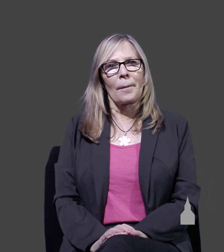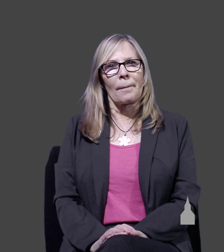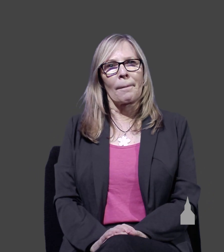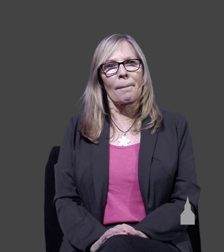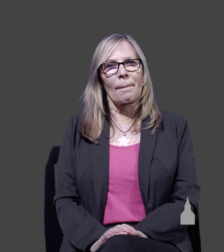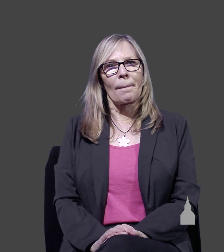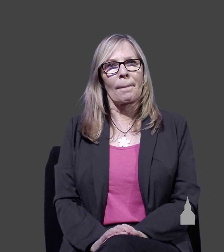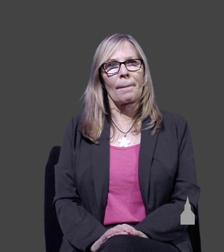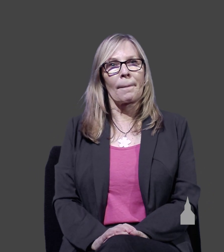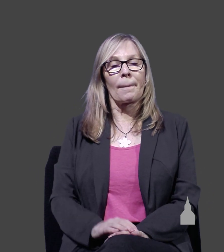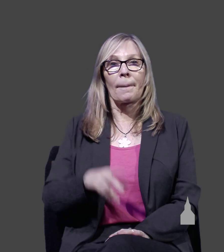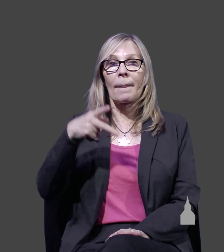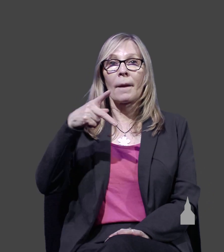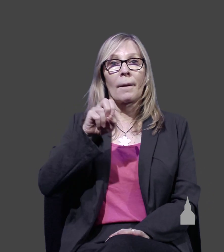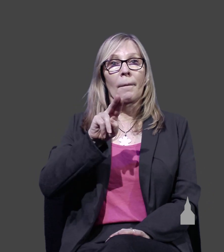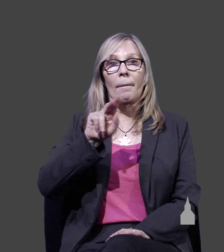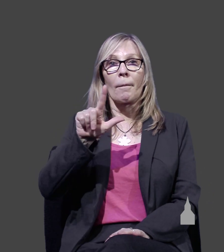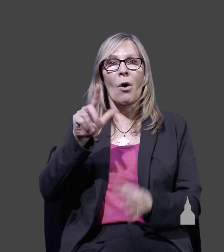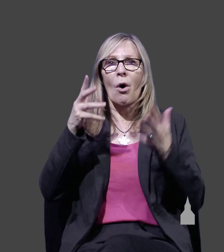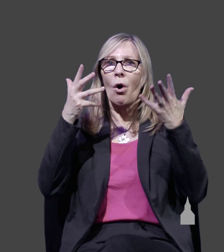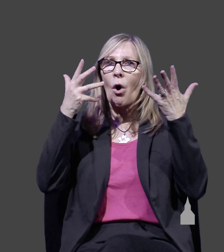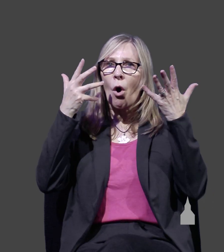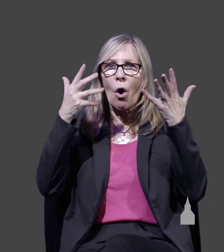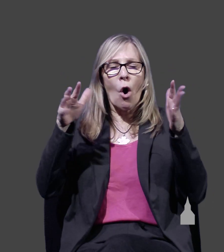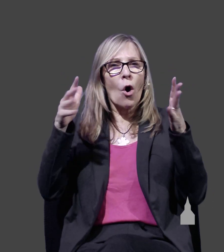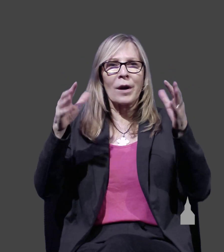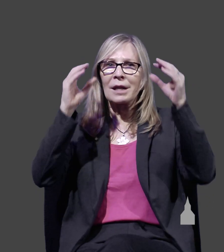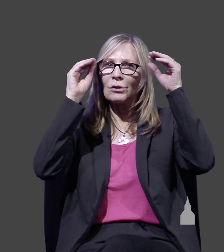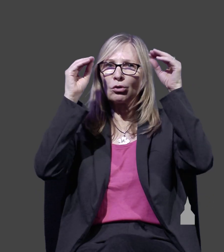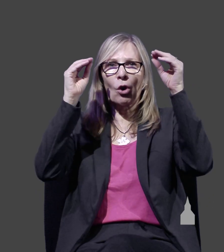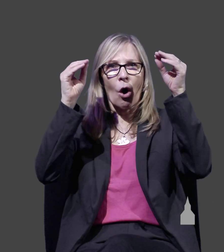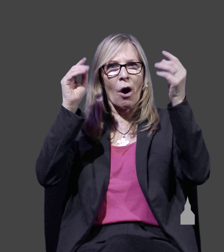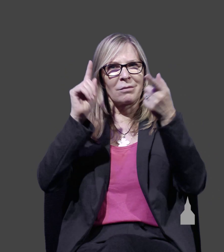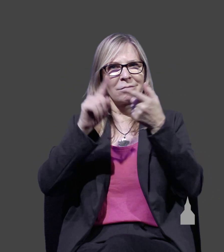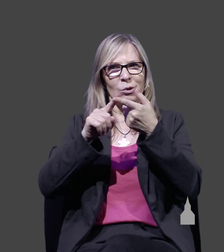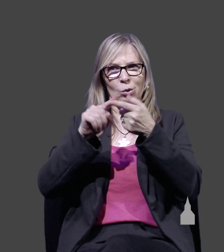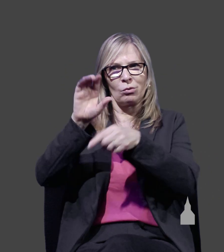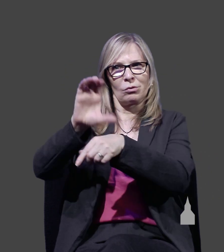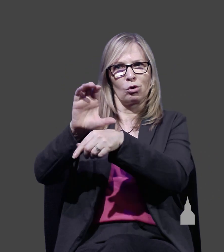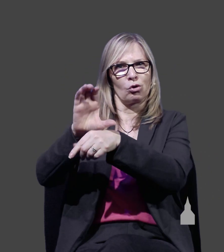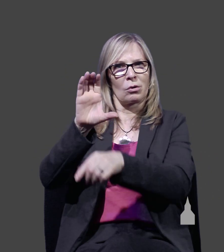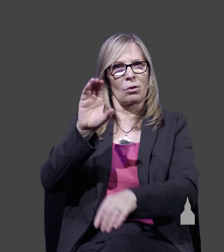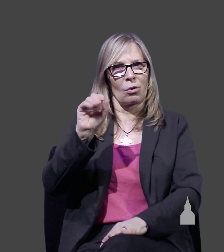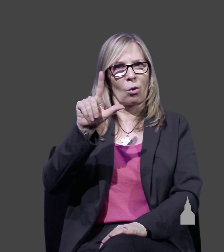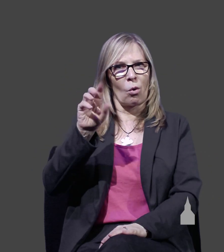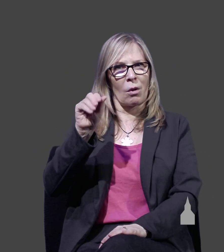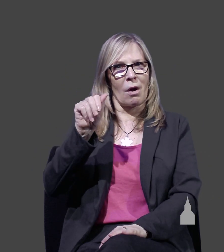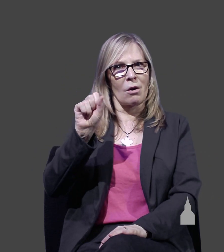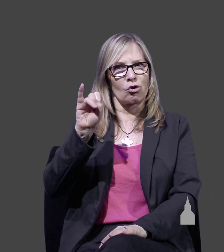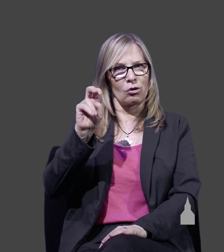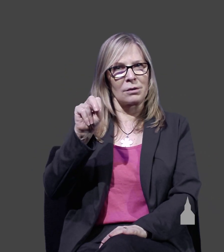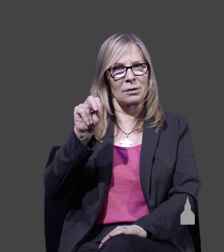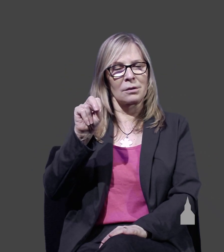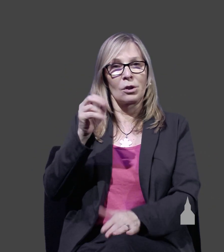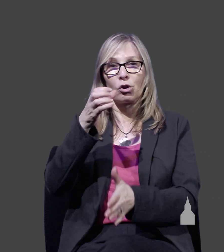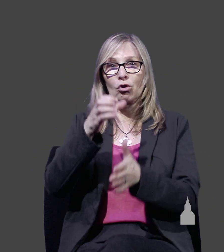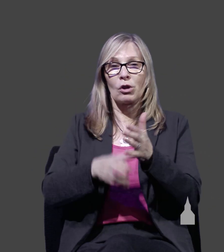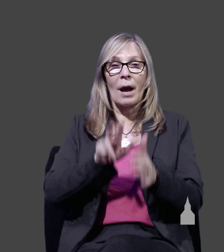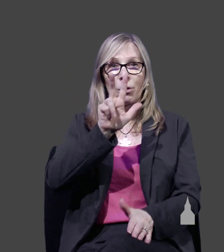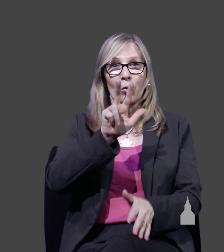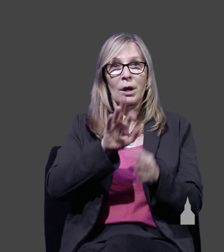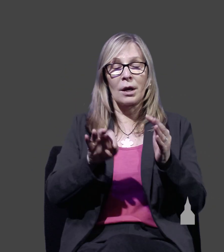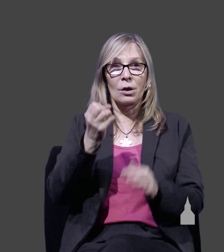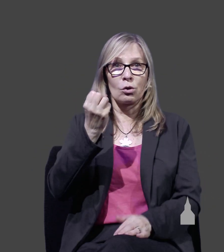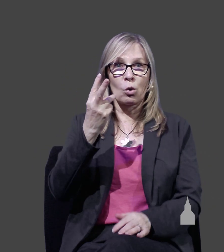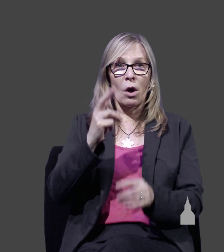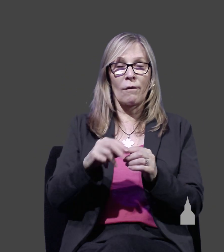In fact, Paul's already addressed aspects of this to the Colossians in chapter 3, for example, in verse 12, 13.